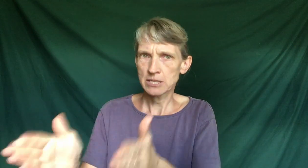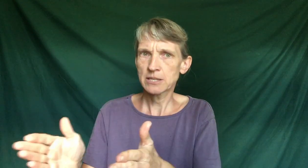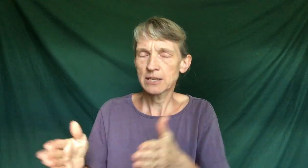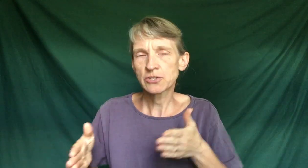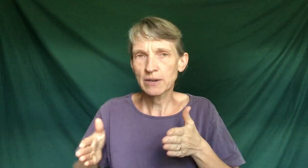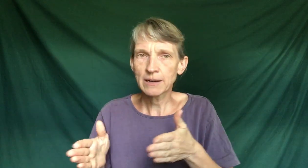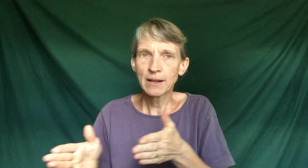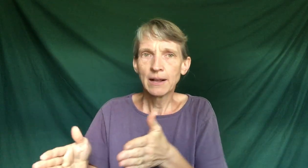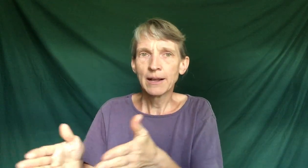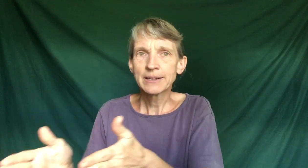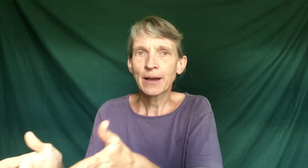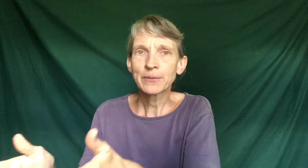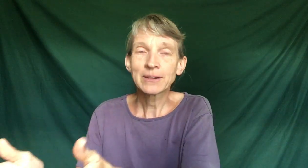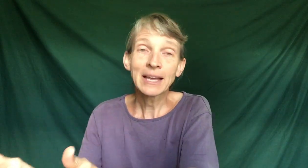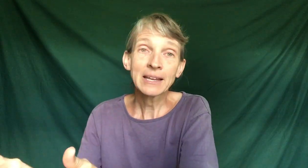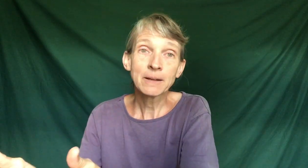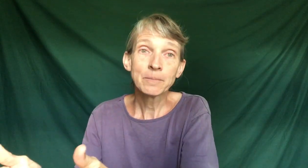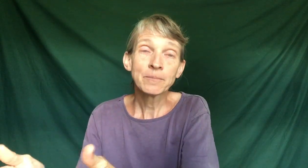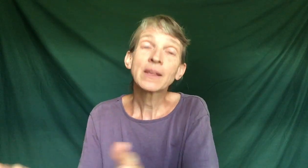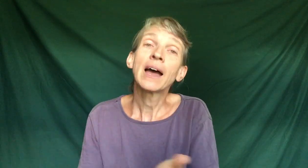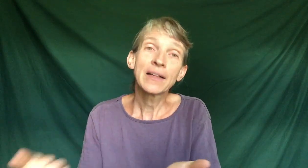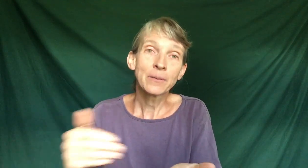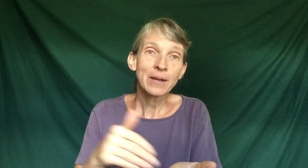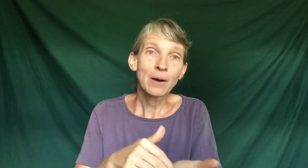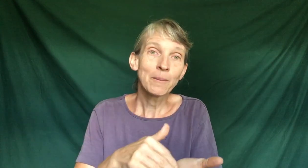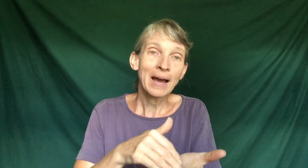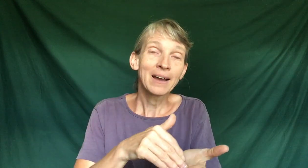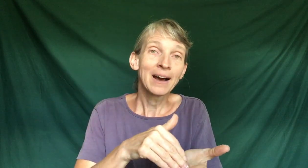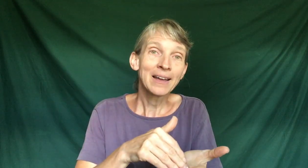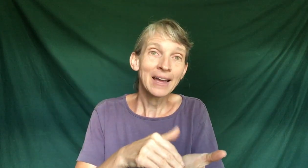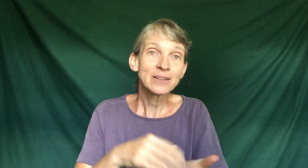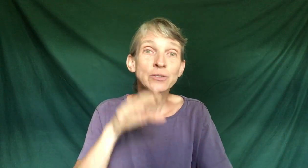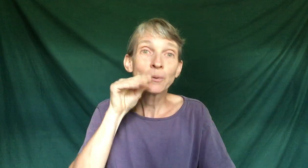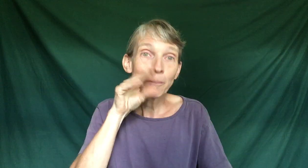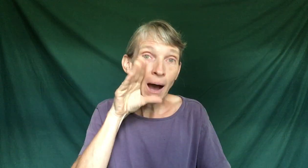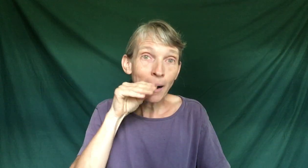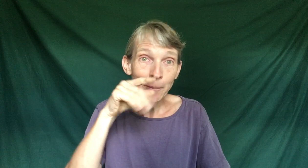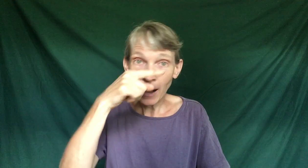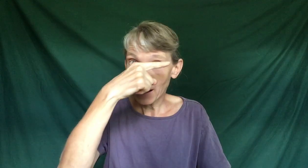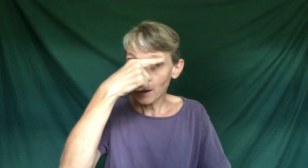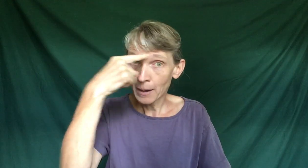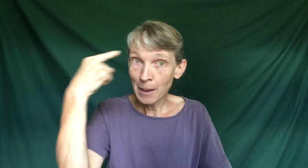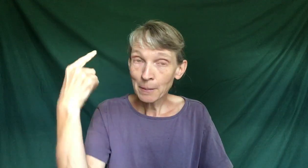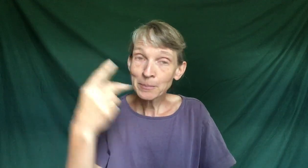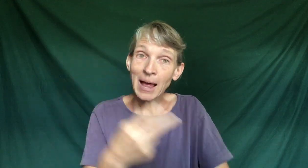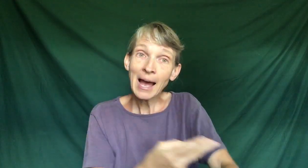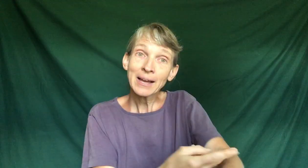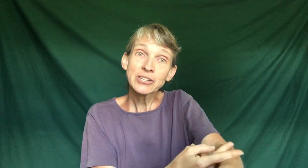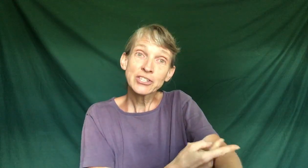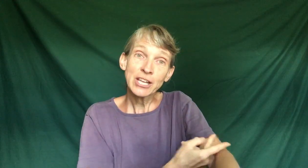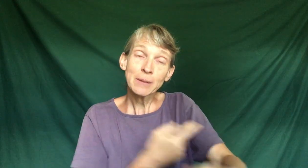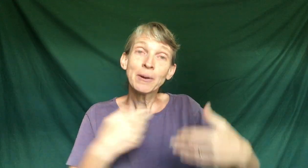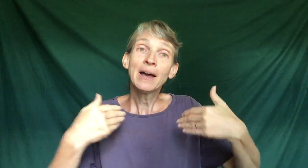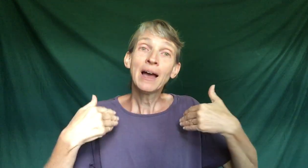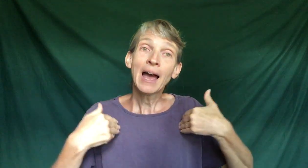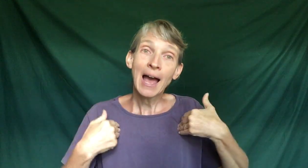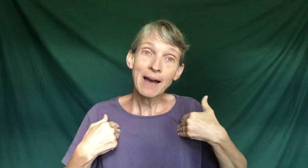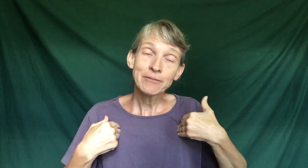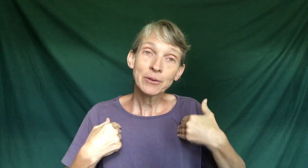city street down the lane. And then we come back again to Baa Baa Black Sheep. Have you